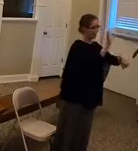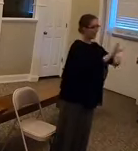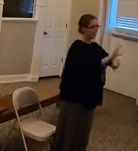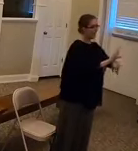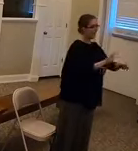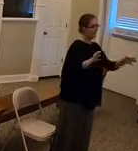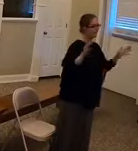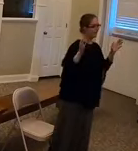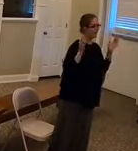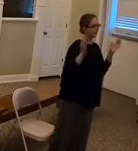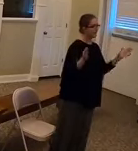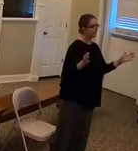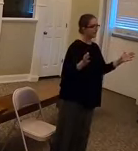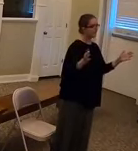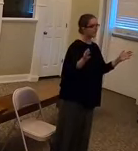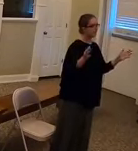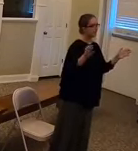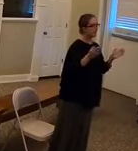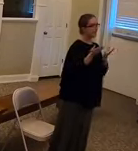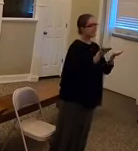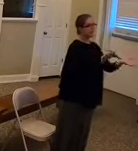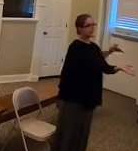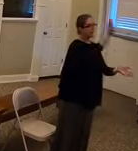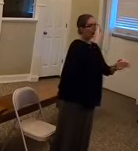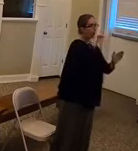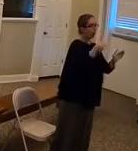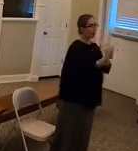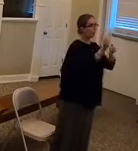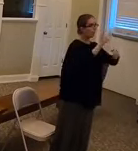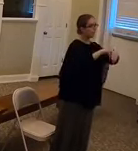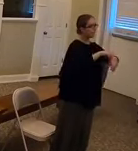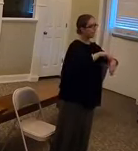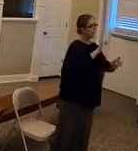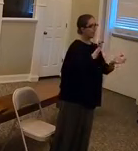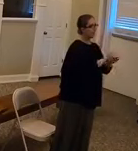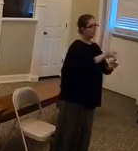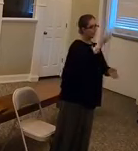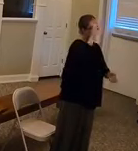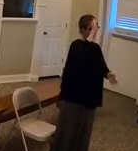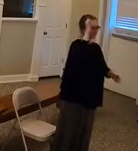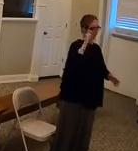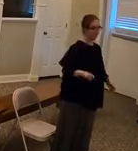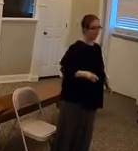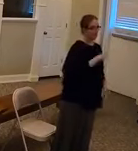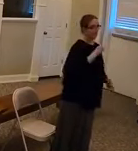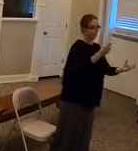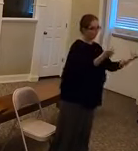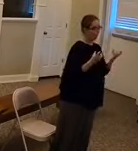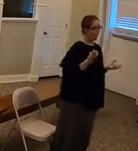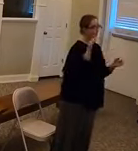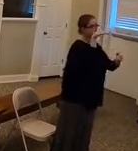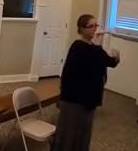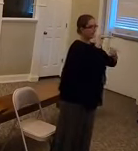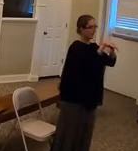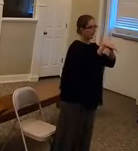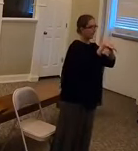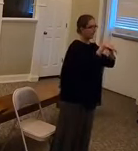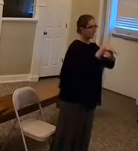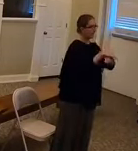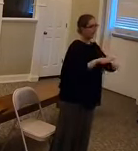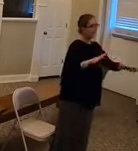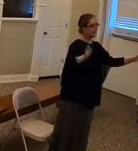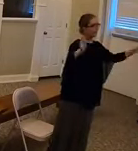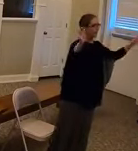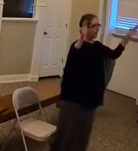church, hallelujah. Oh, let's give God all the time that he needs and wants tonight. Hallelujah. Oh,